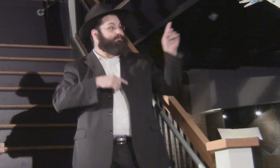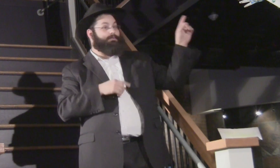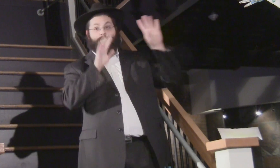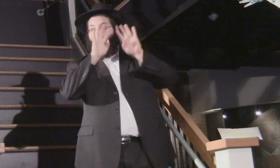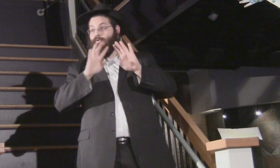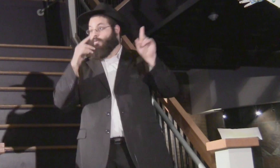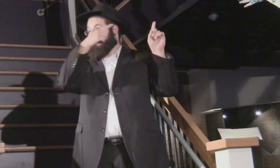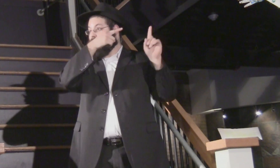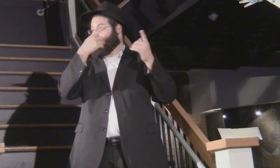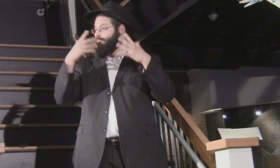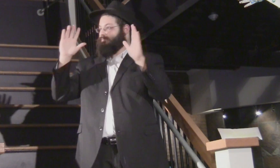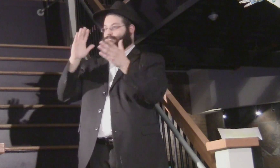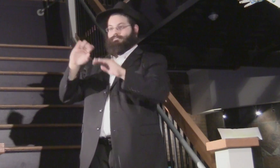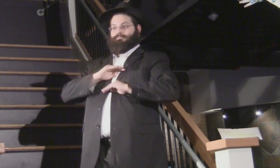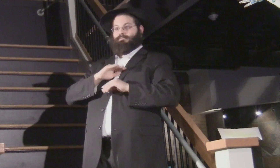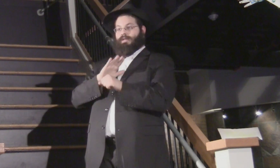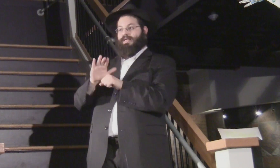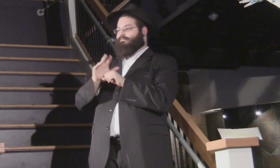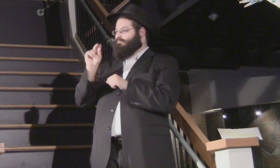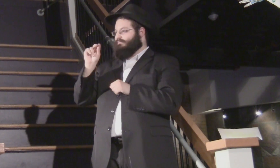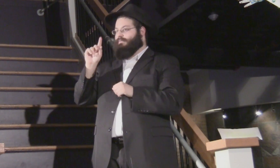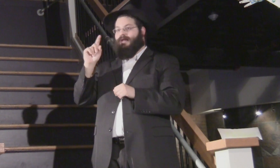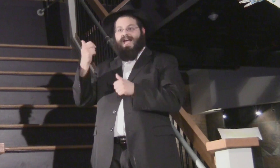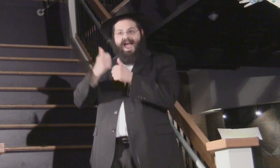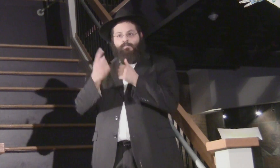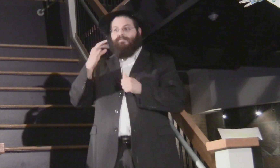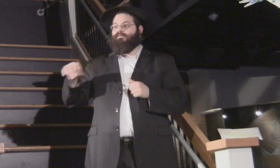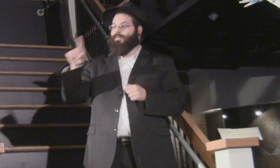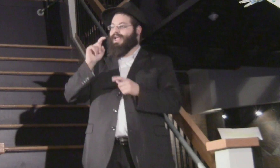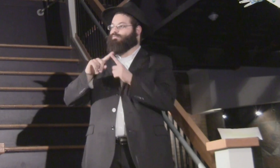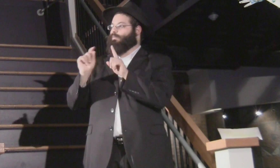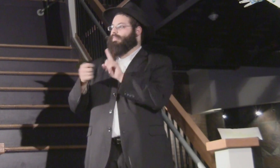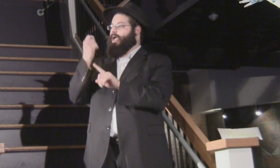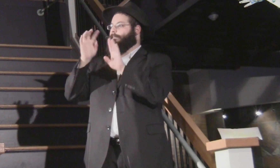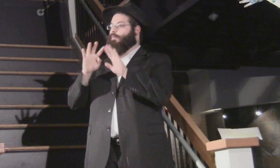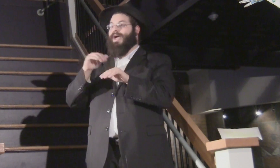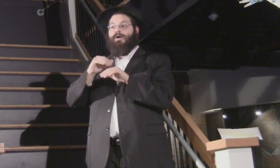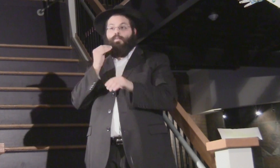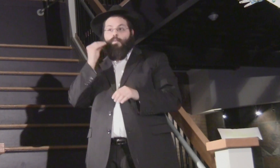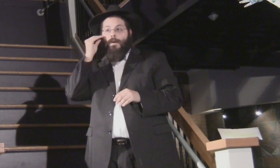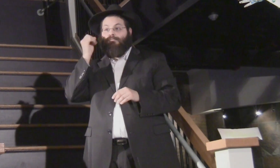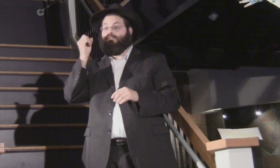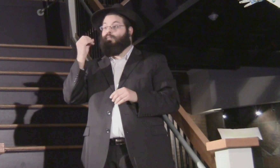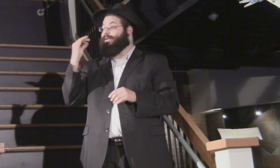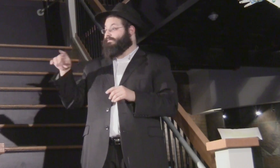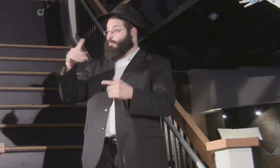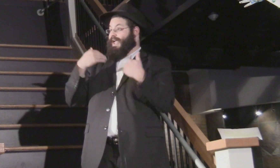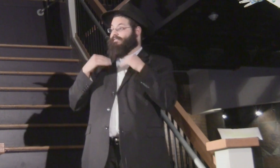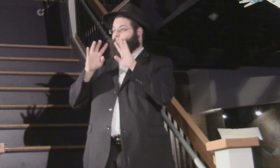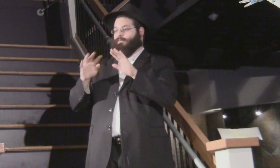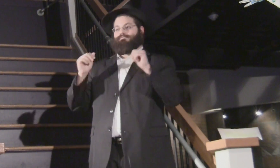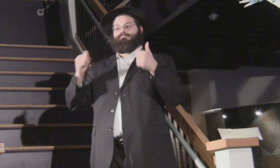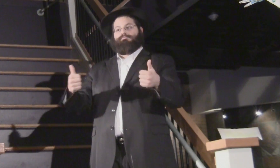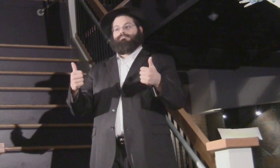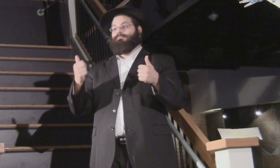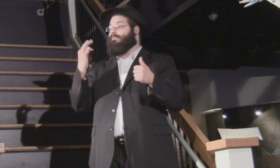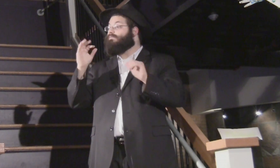Okay, and so the menorah, really, every one of you have to light your own menorah at home, and we have